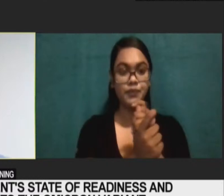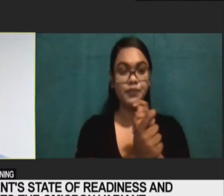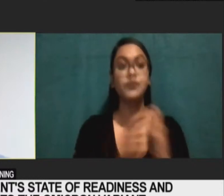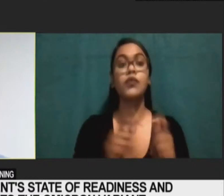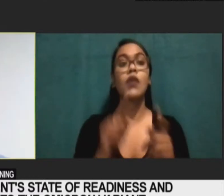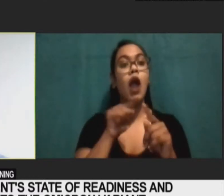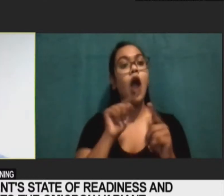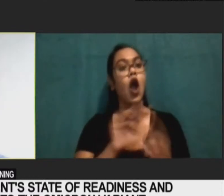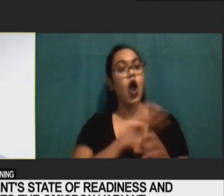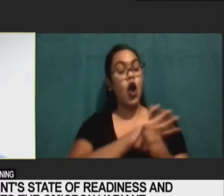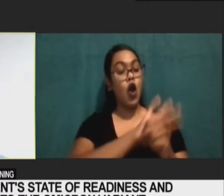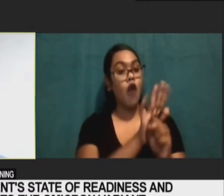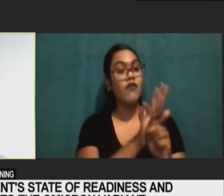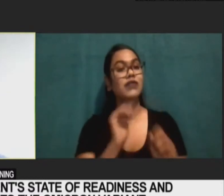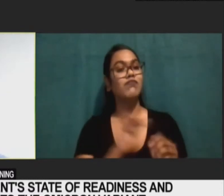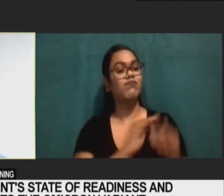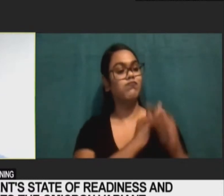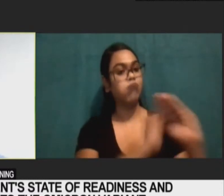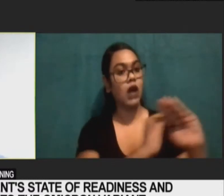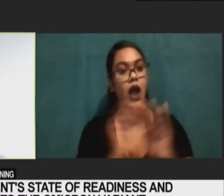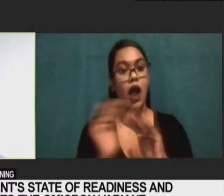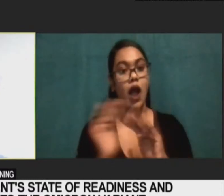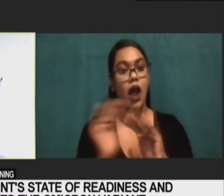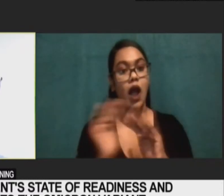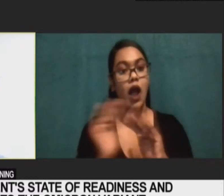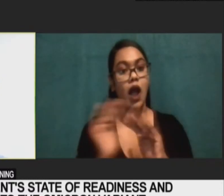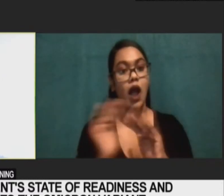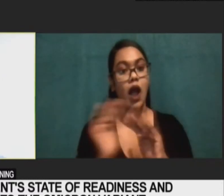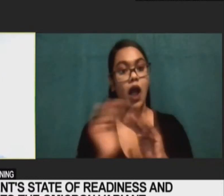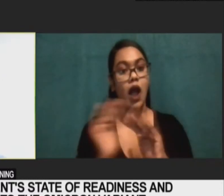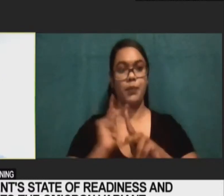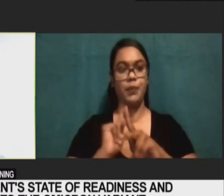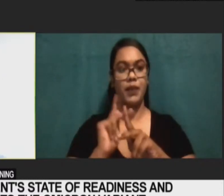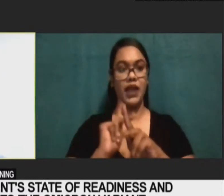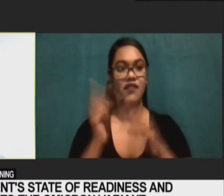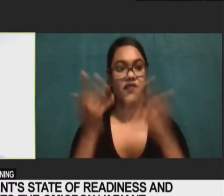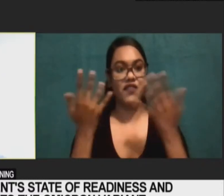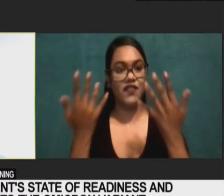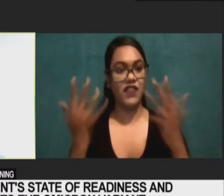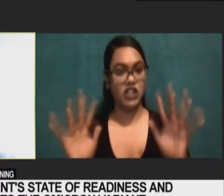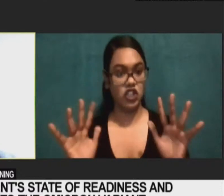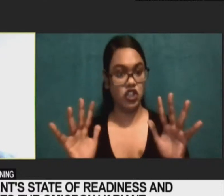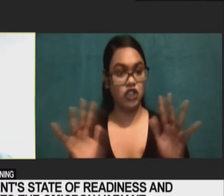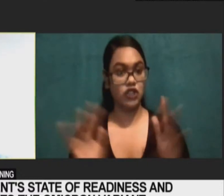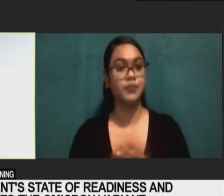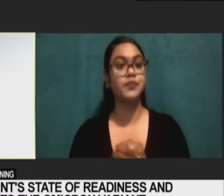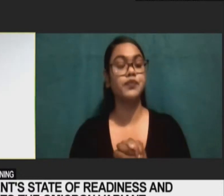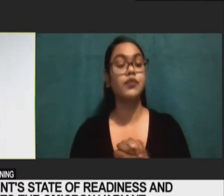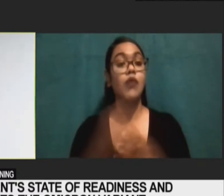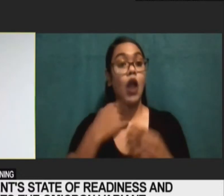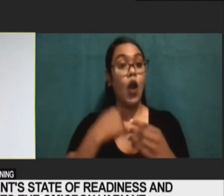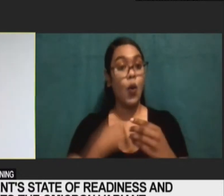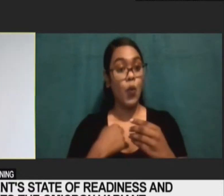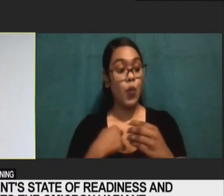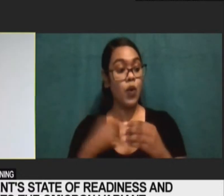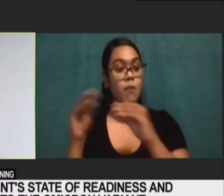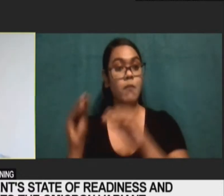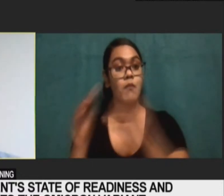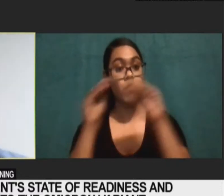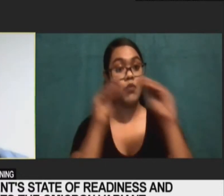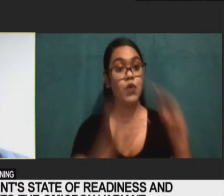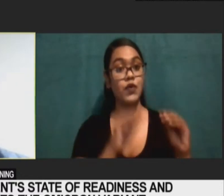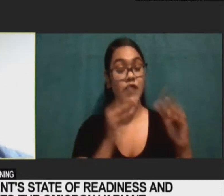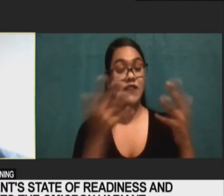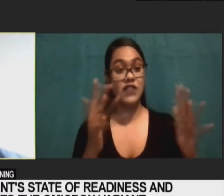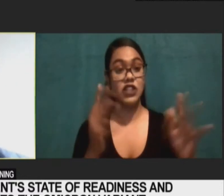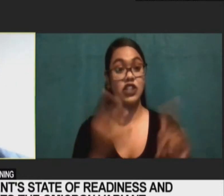with. So we are prepared. So we have moved from